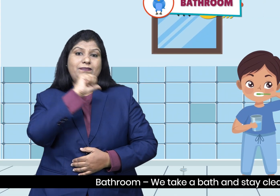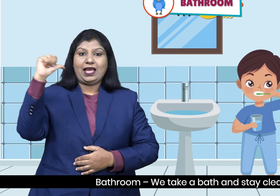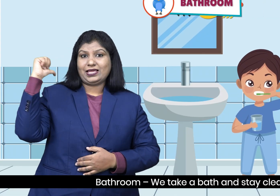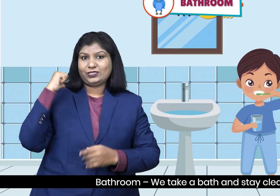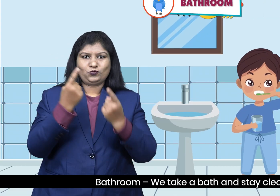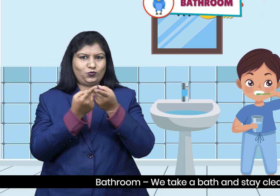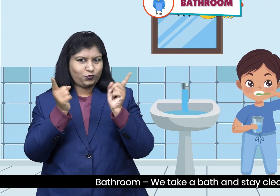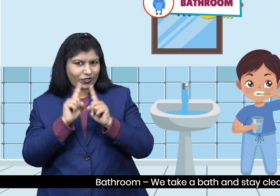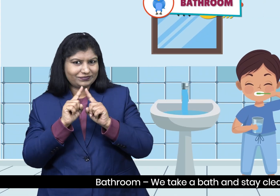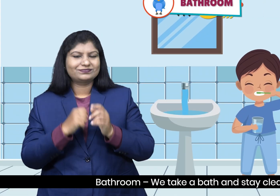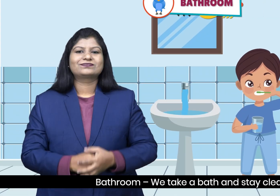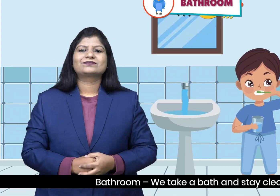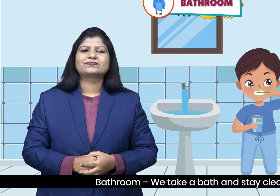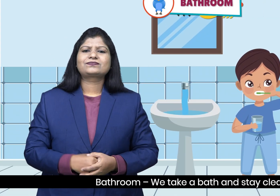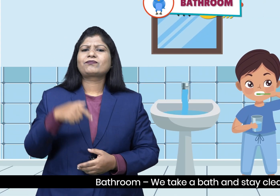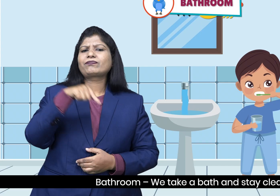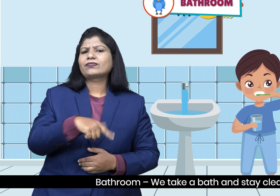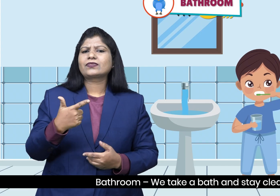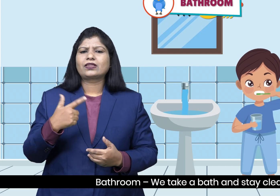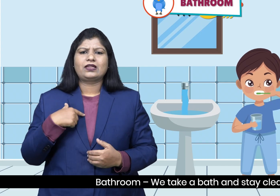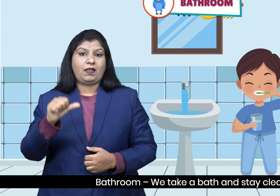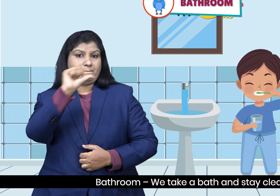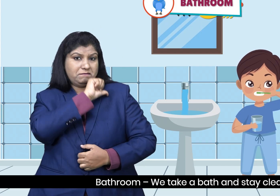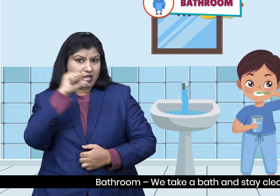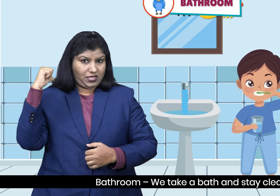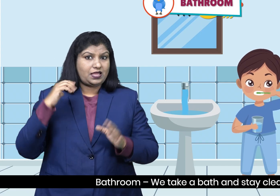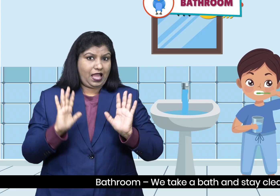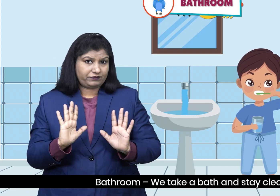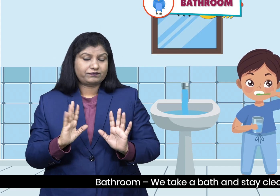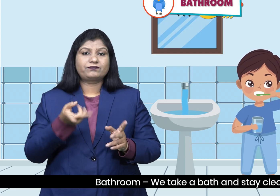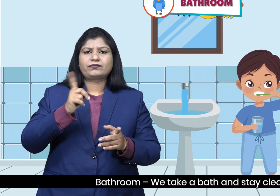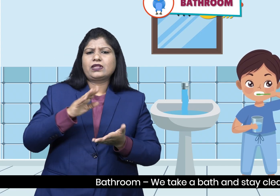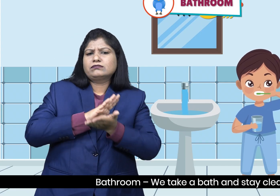Bathroom. We take a bath and stay clean.